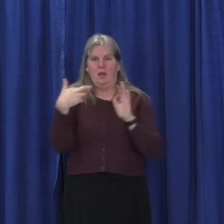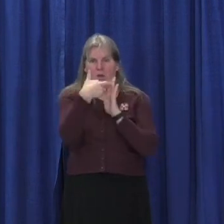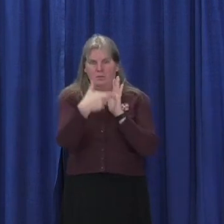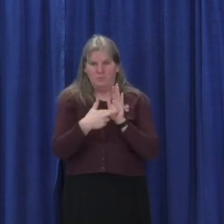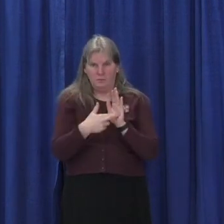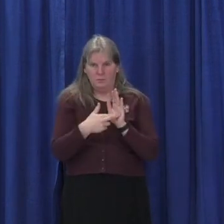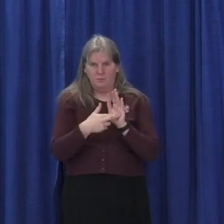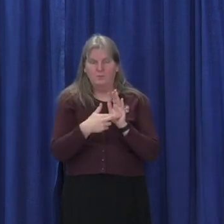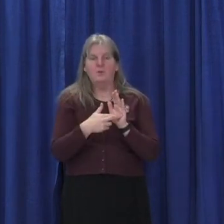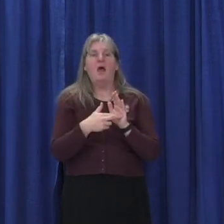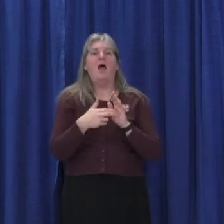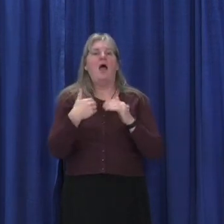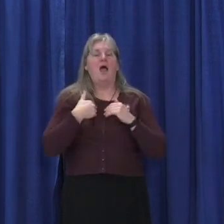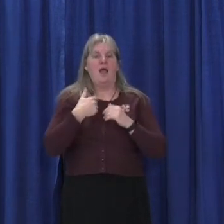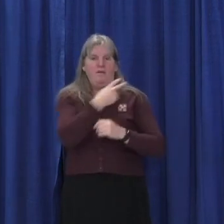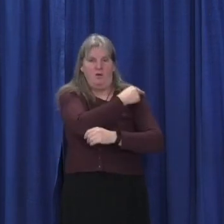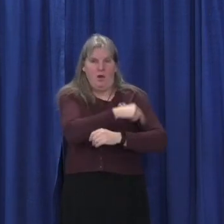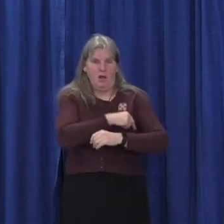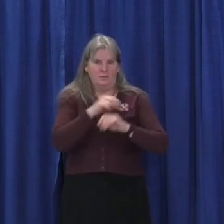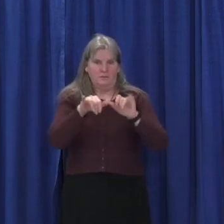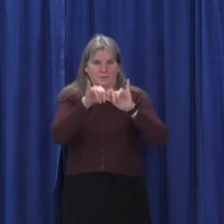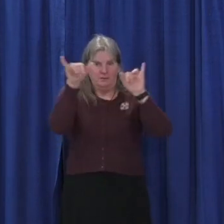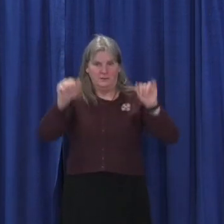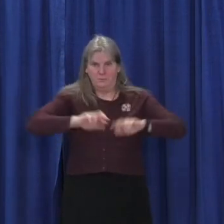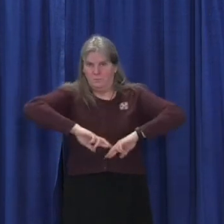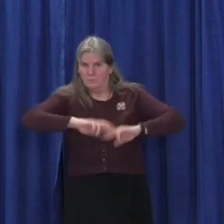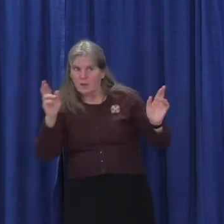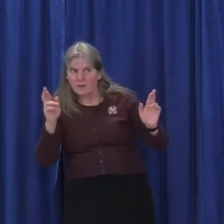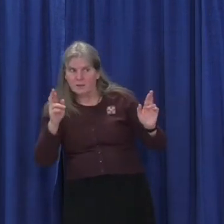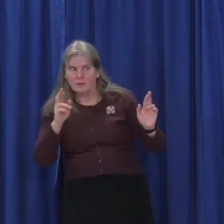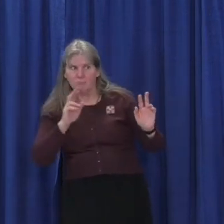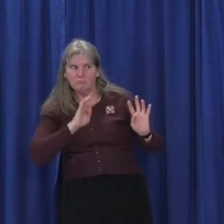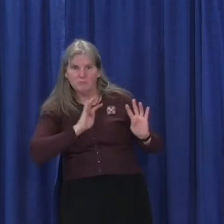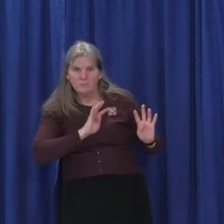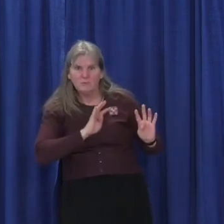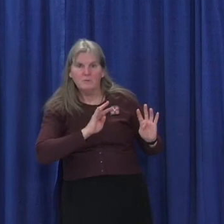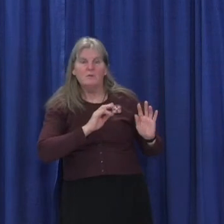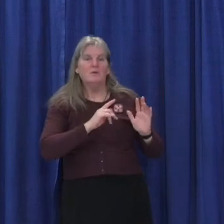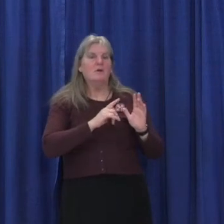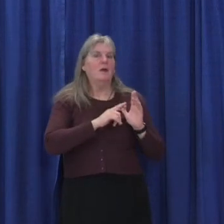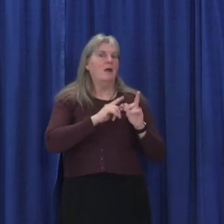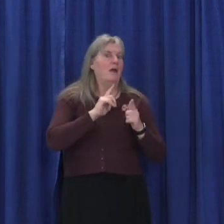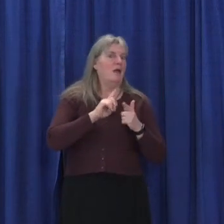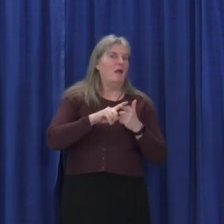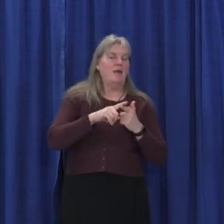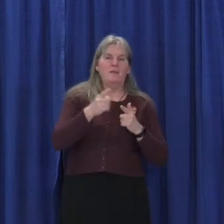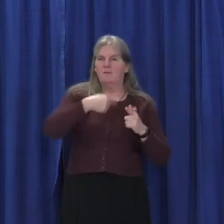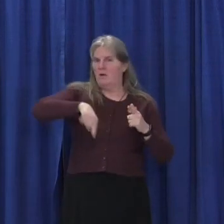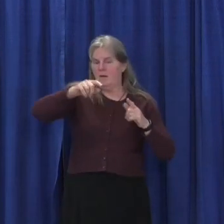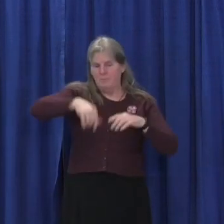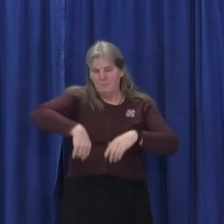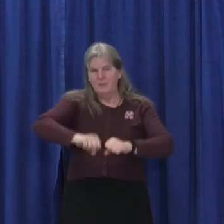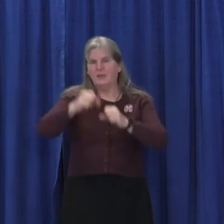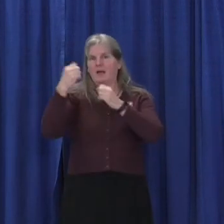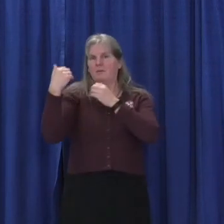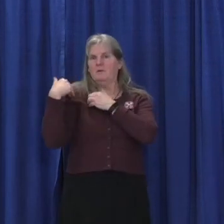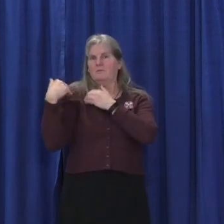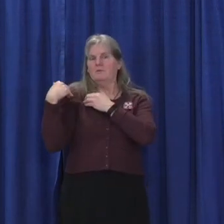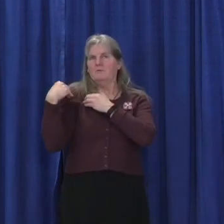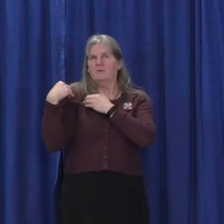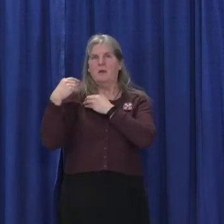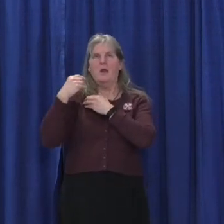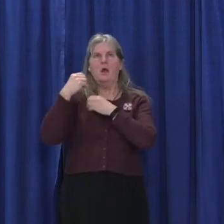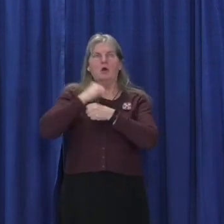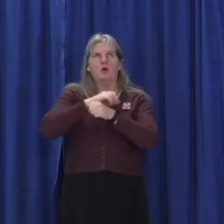acute care system is ready, have a capacity to surge, and each and every one of us to do the right thing and have that COVID sense in